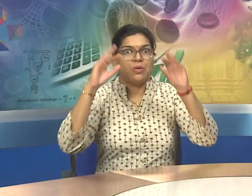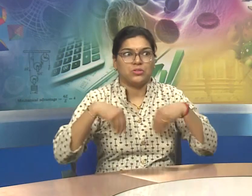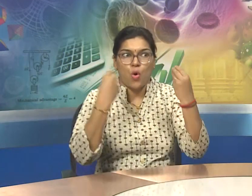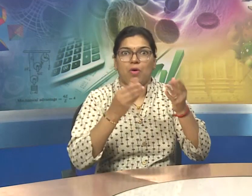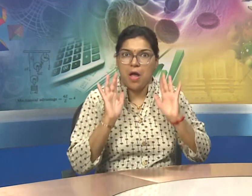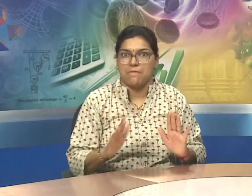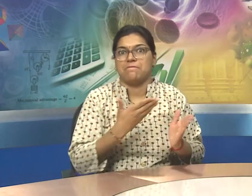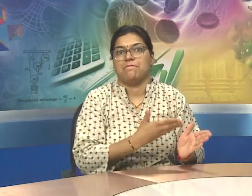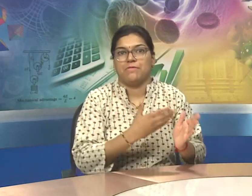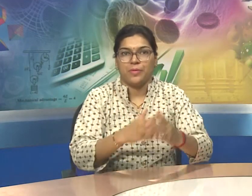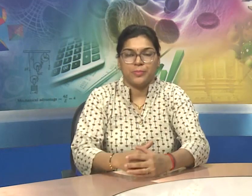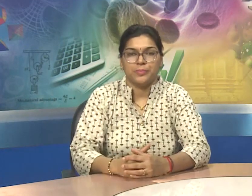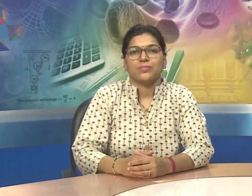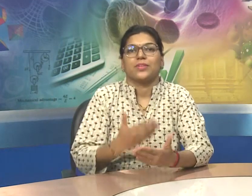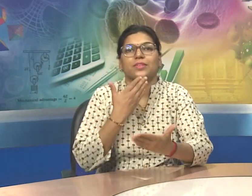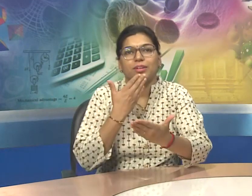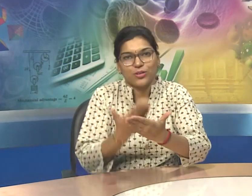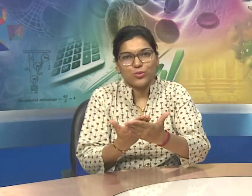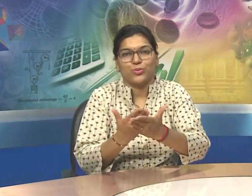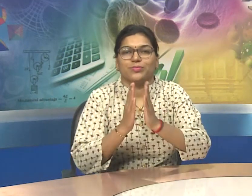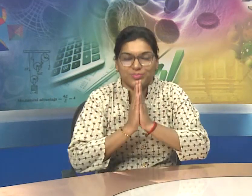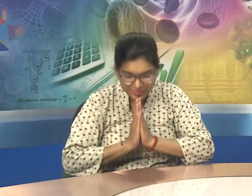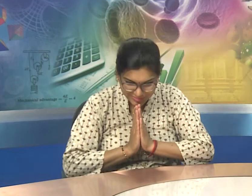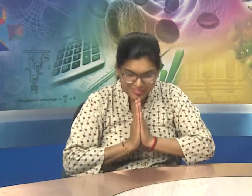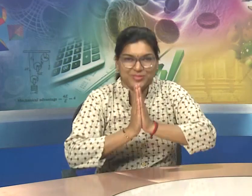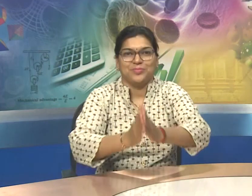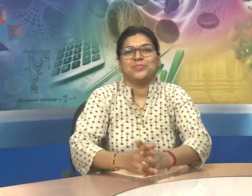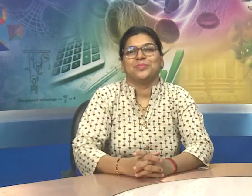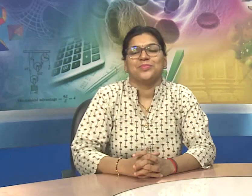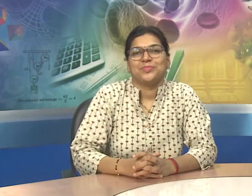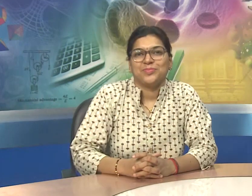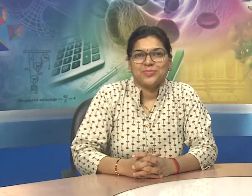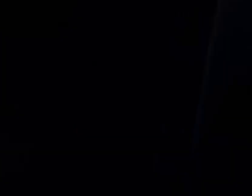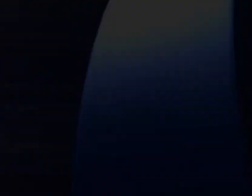Thank you. Namaskar.